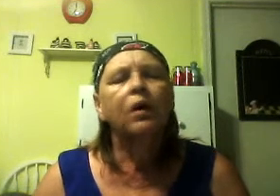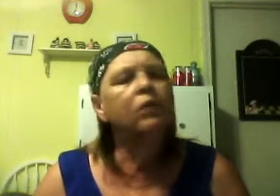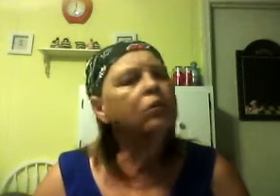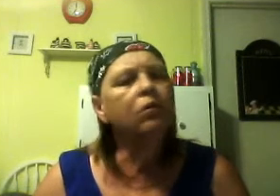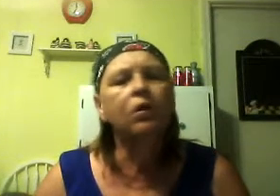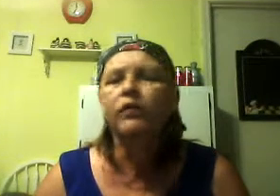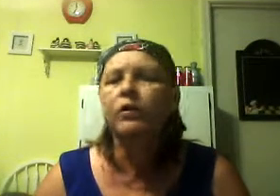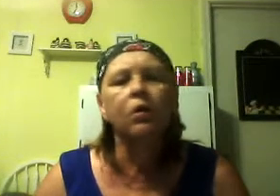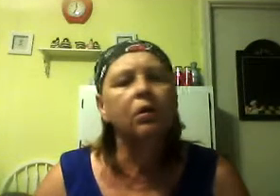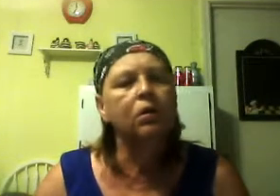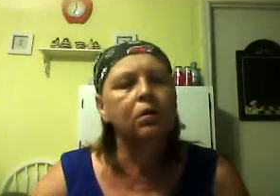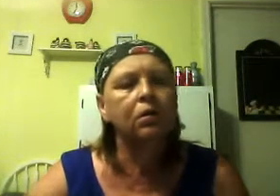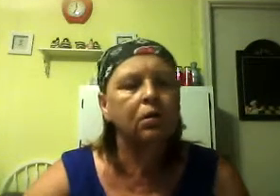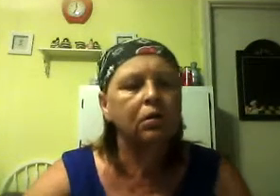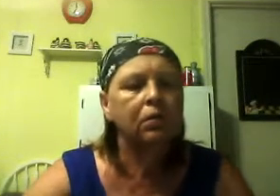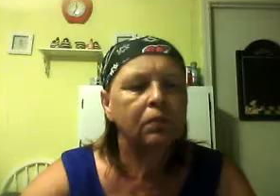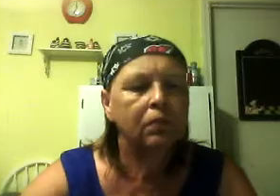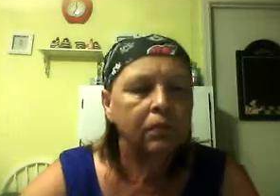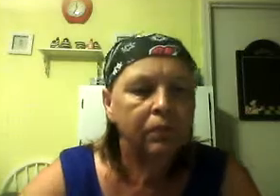I do love you, girl.